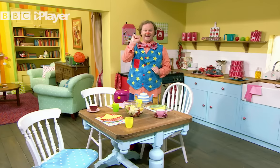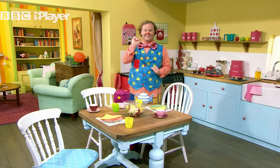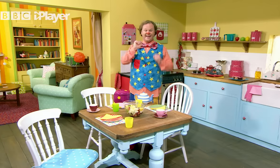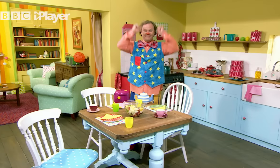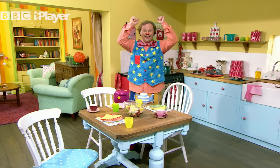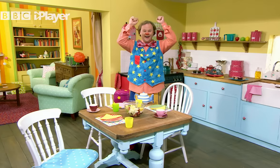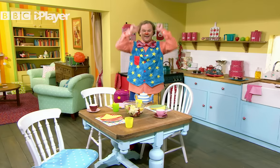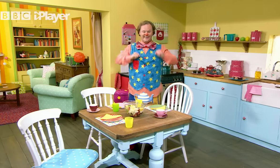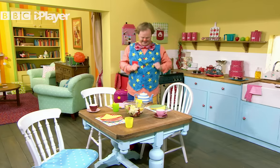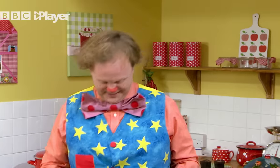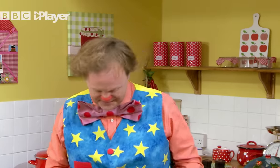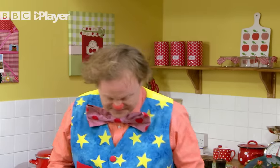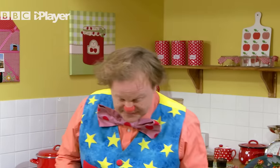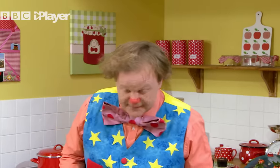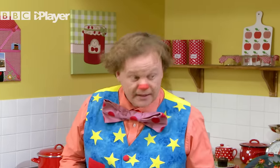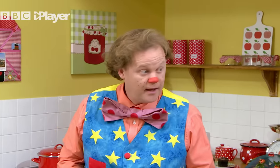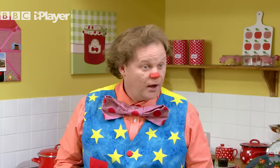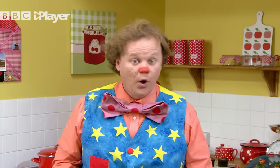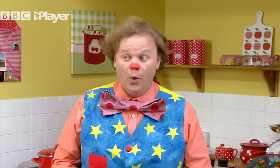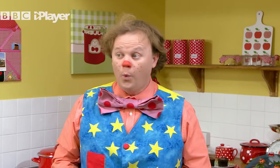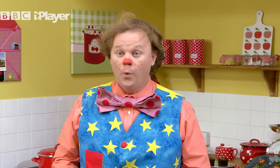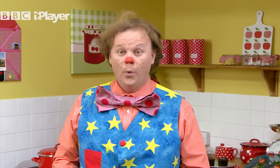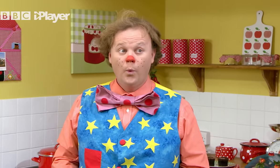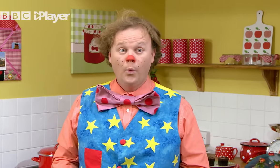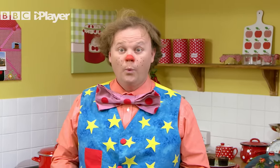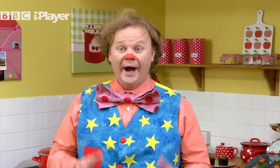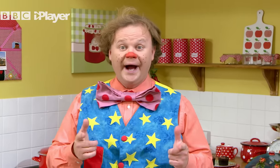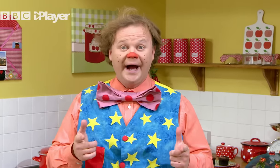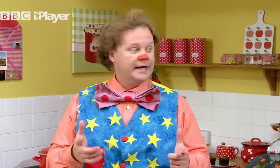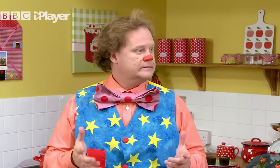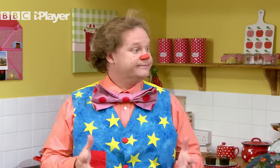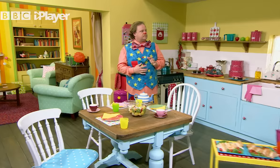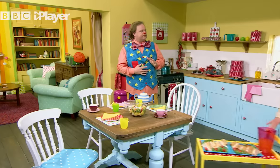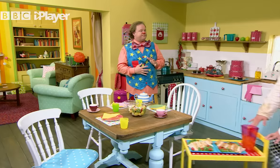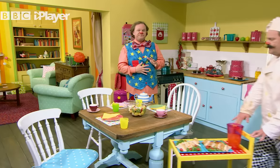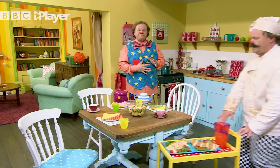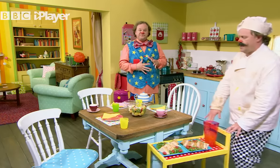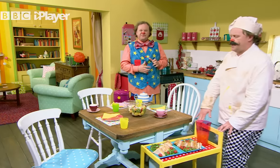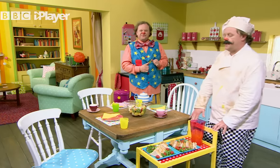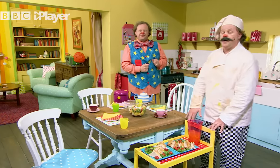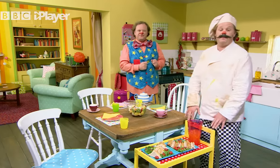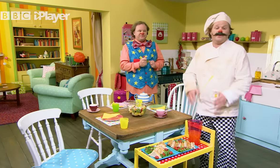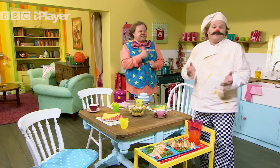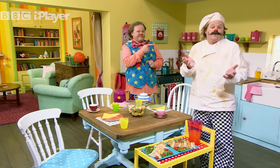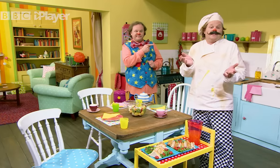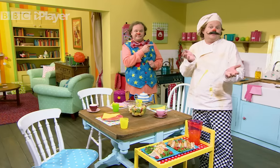Yes! Woohoo! Who has made the party food? Was it Chef Tumble? La la la la! But of course it was